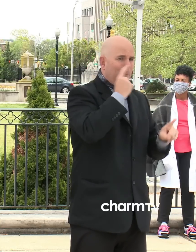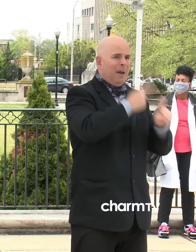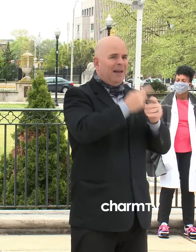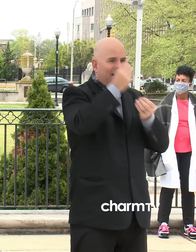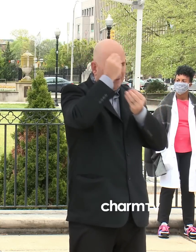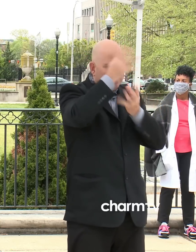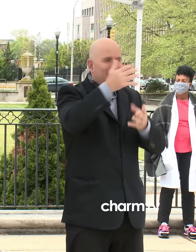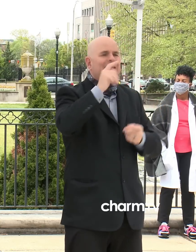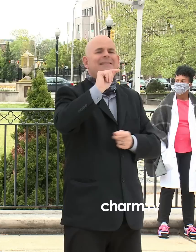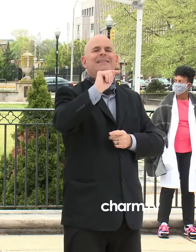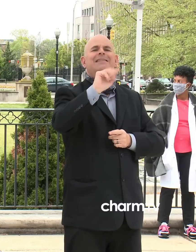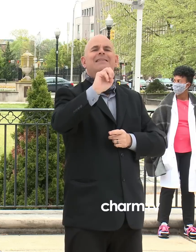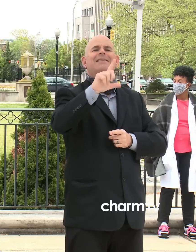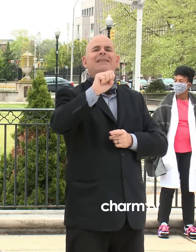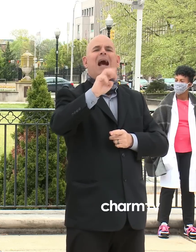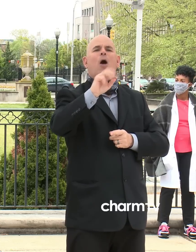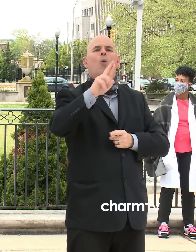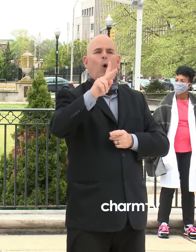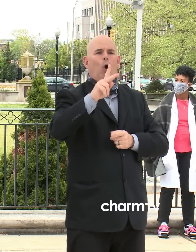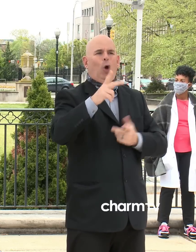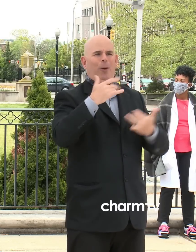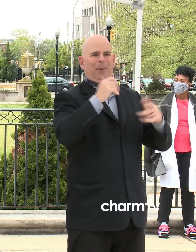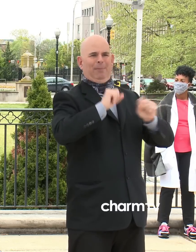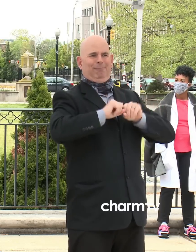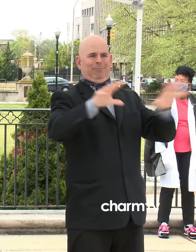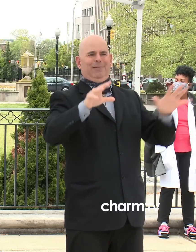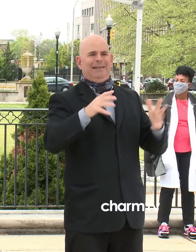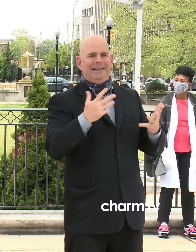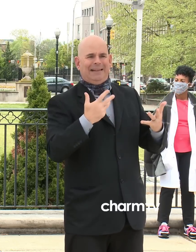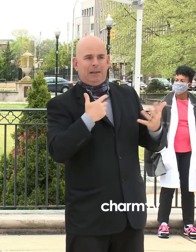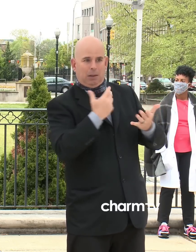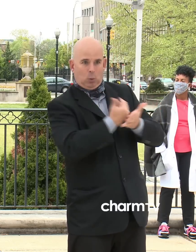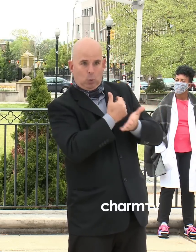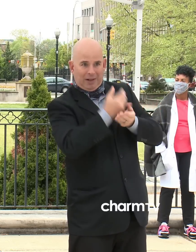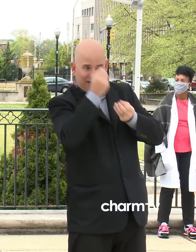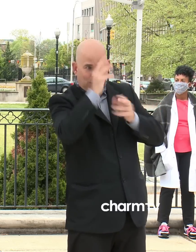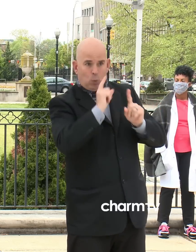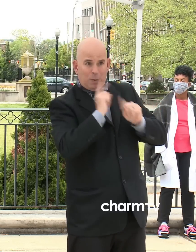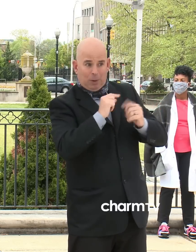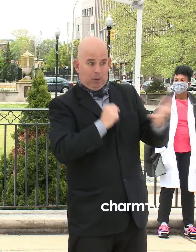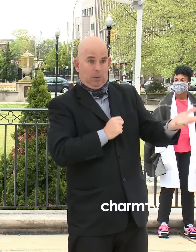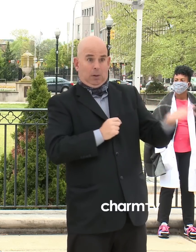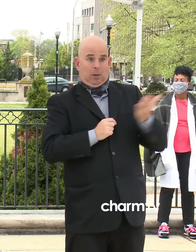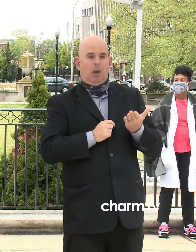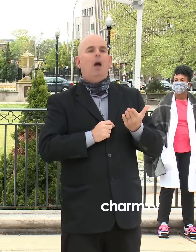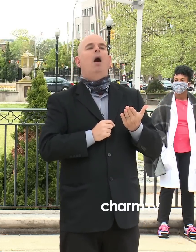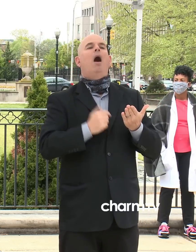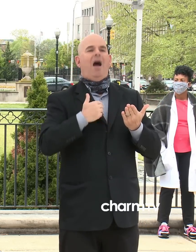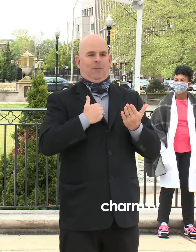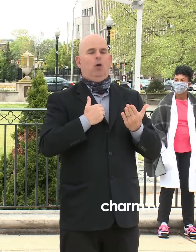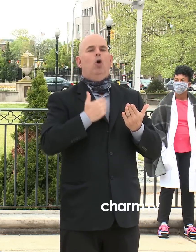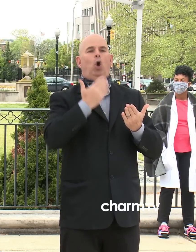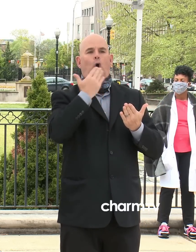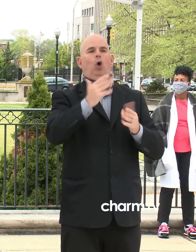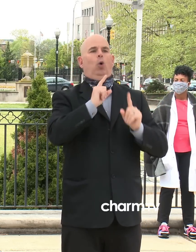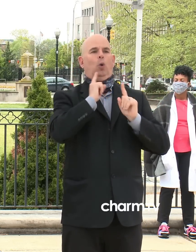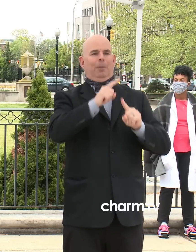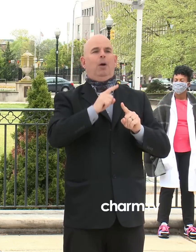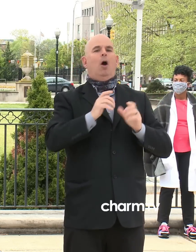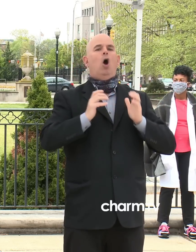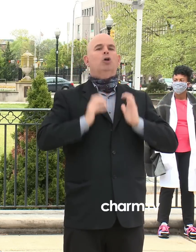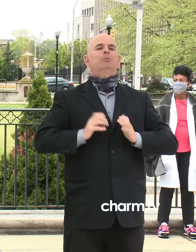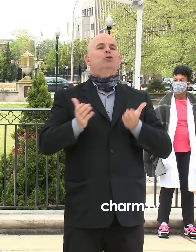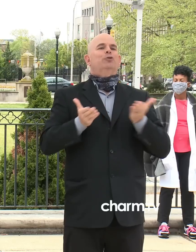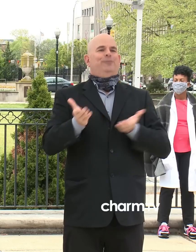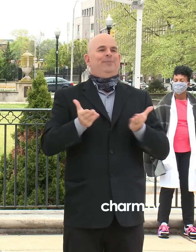had to create new mechanisms so that people were able to perform customer service and actually create the bills remotely. And so we